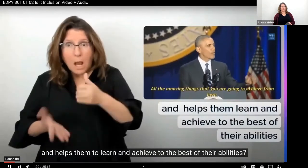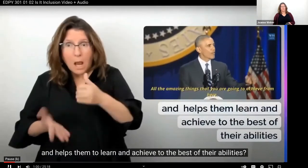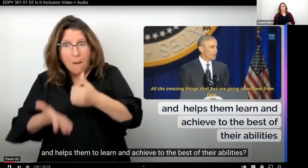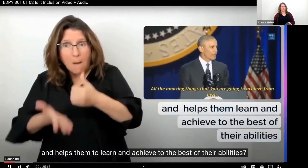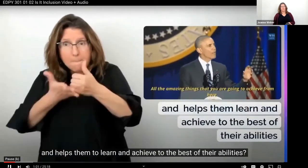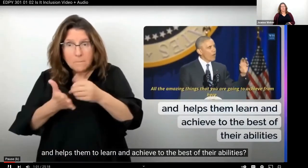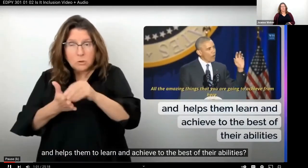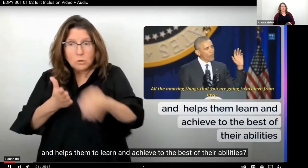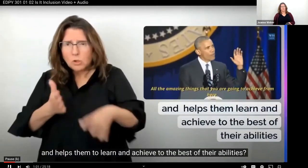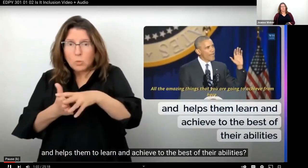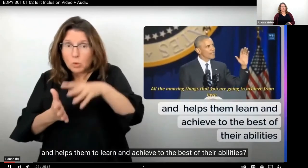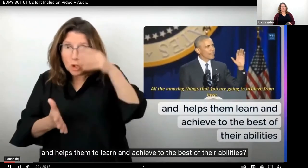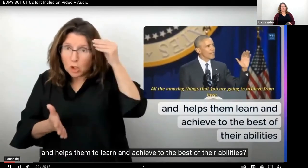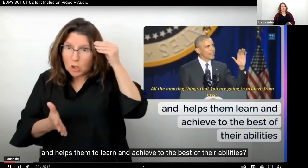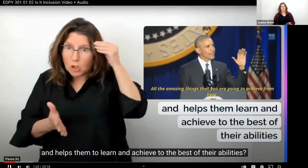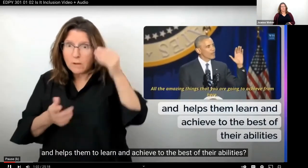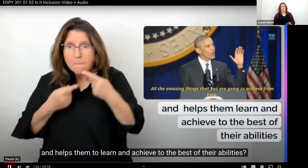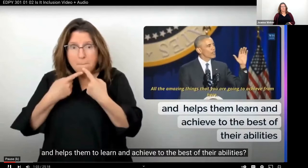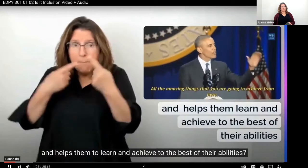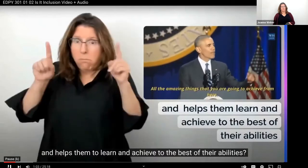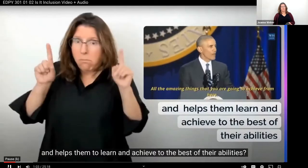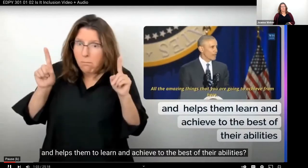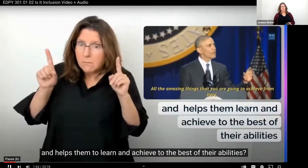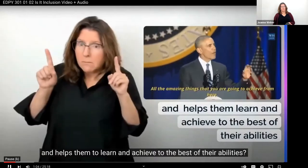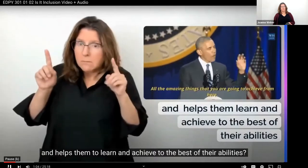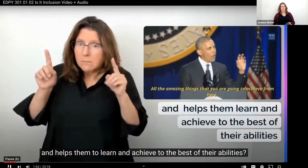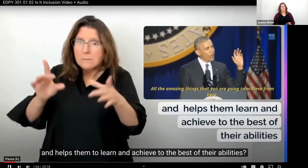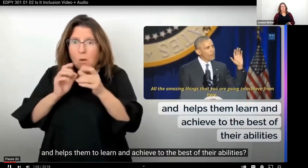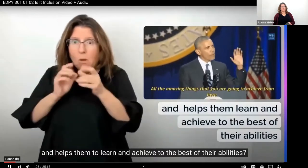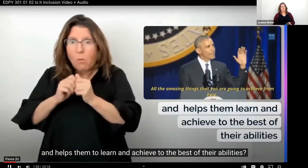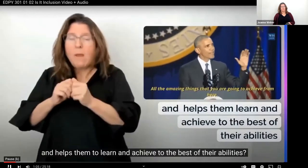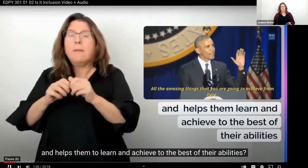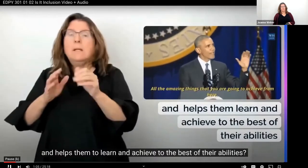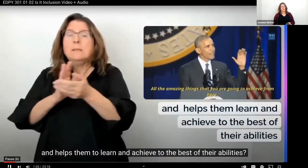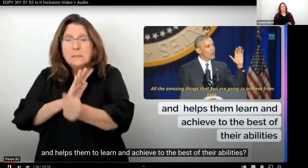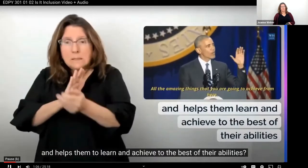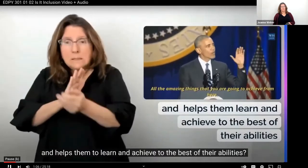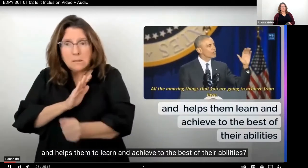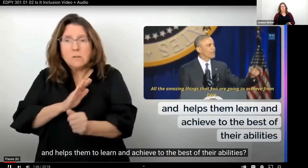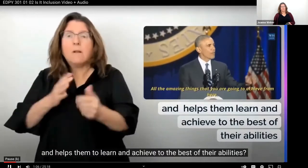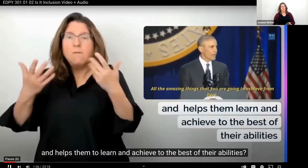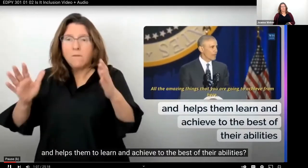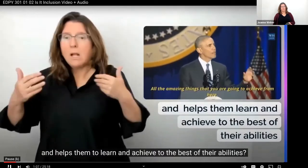and helps them to learn and achieve to the best of their abilities?